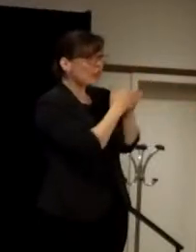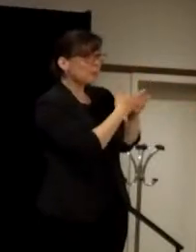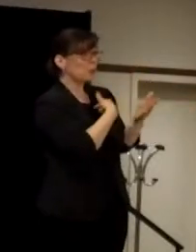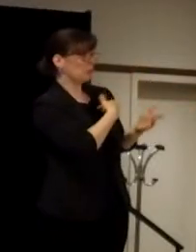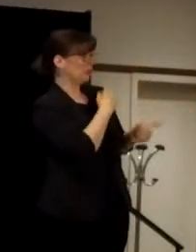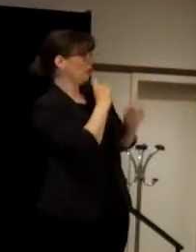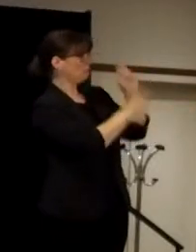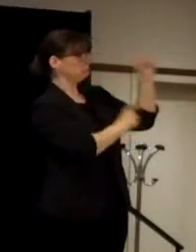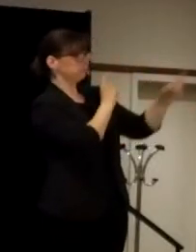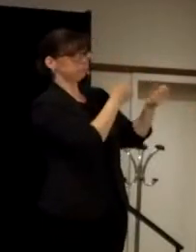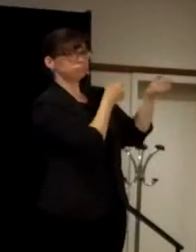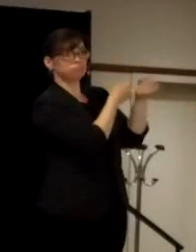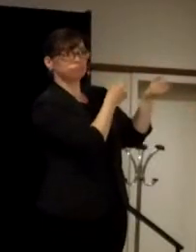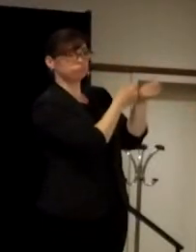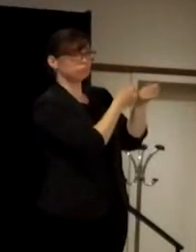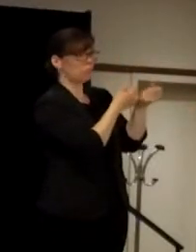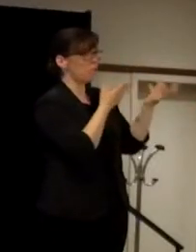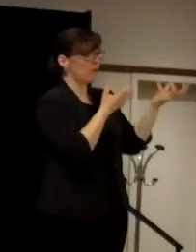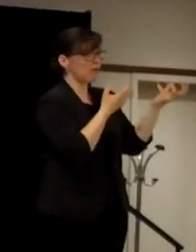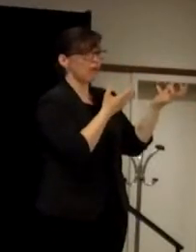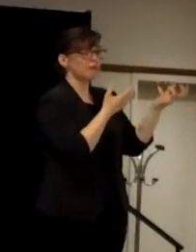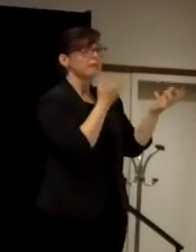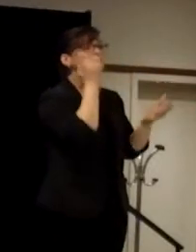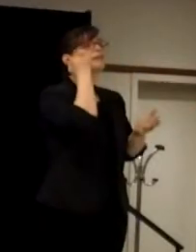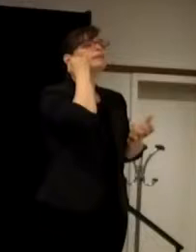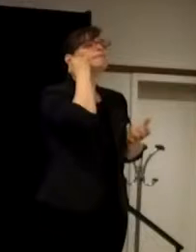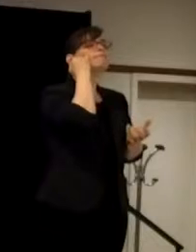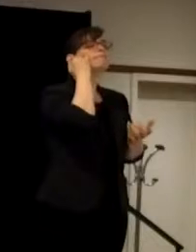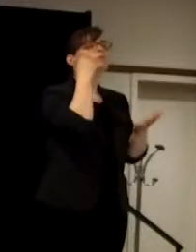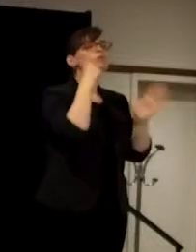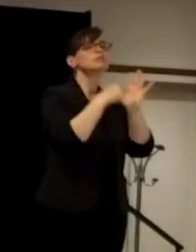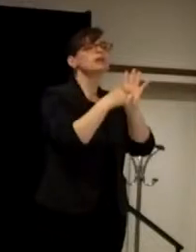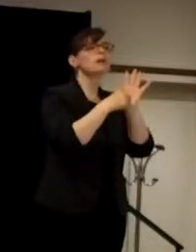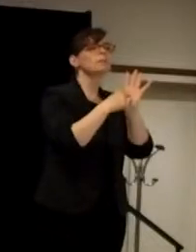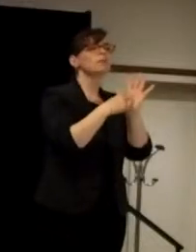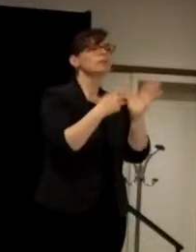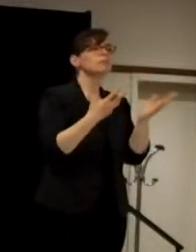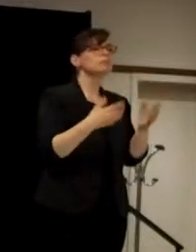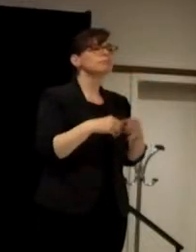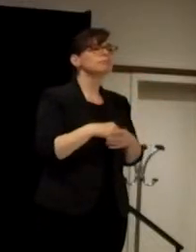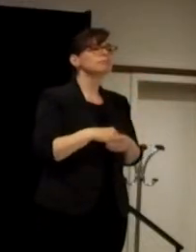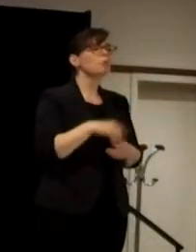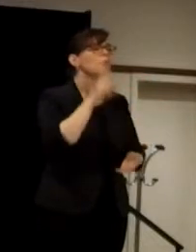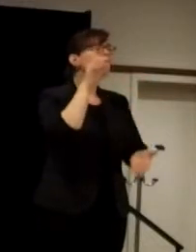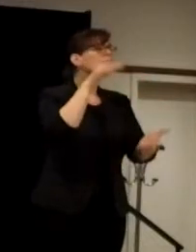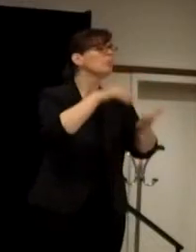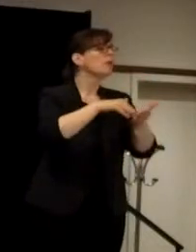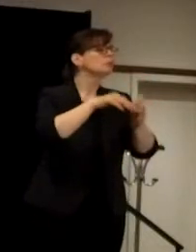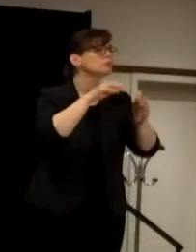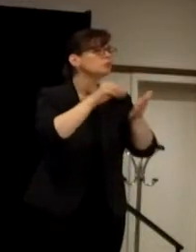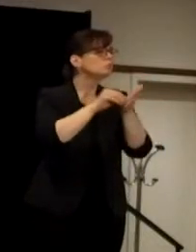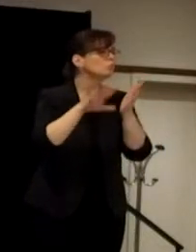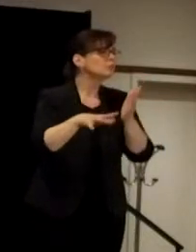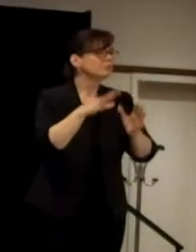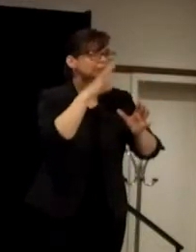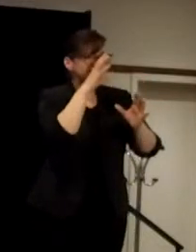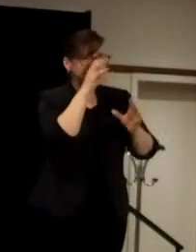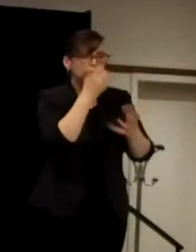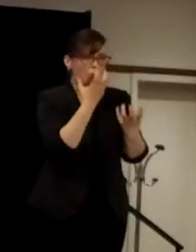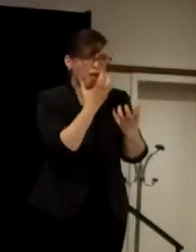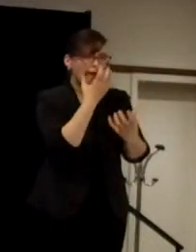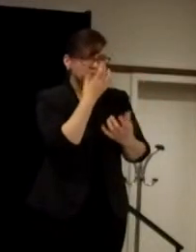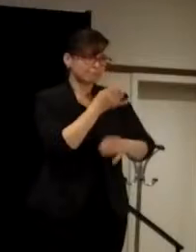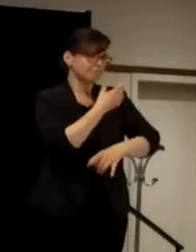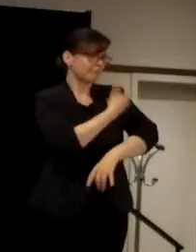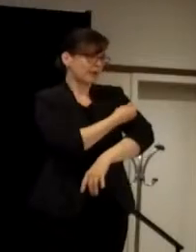week. But if you only say you have 1,000 kids that still need shots and there's the only ones that want, you